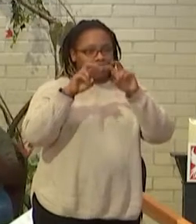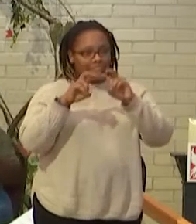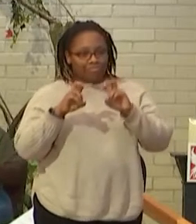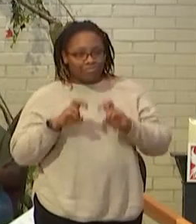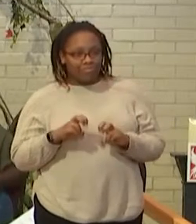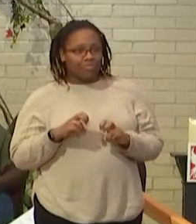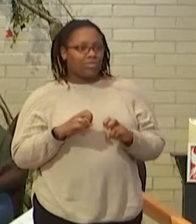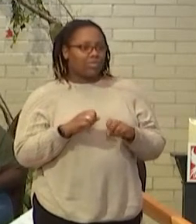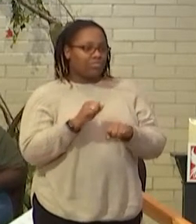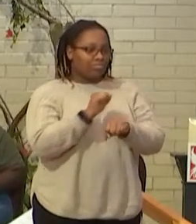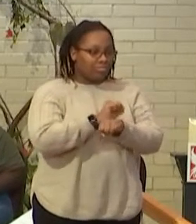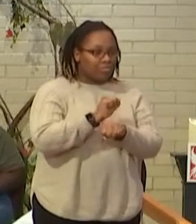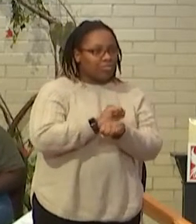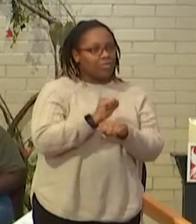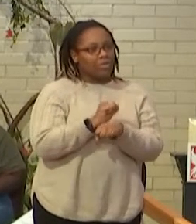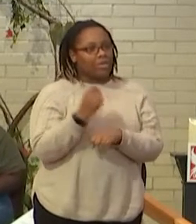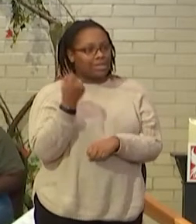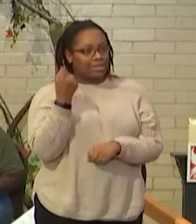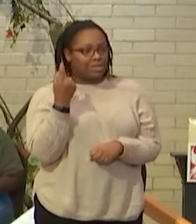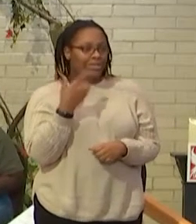with other classes.